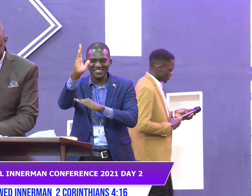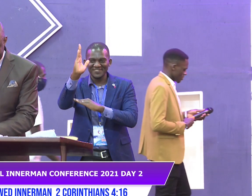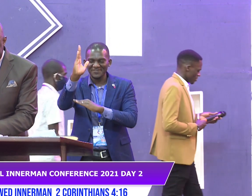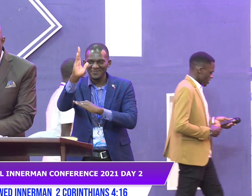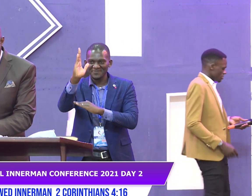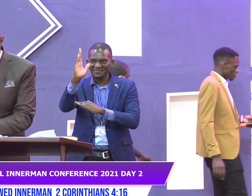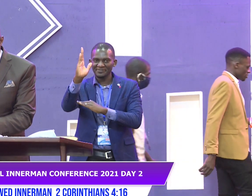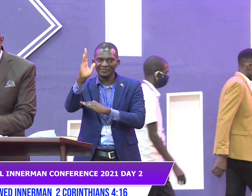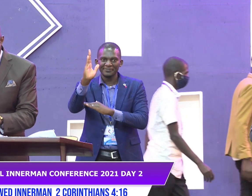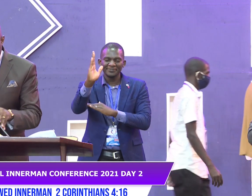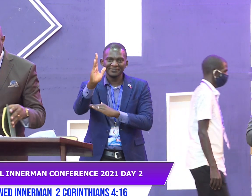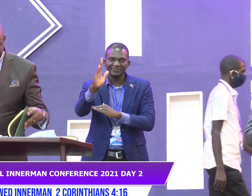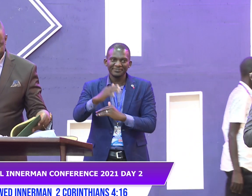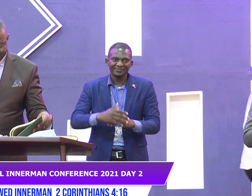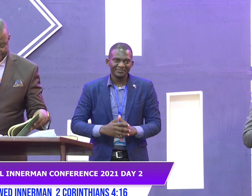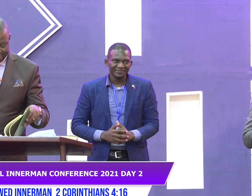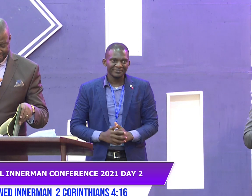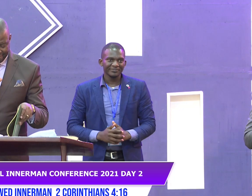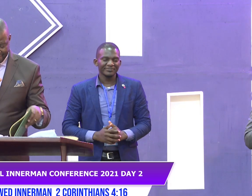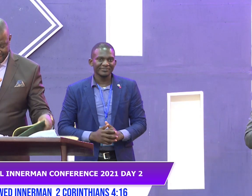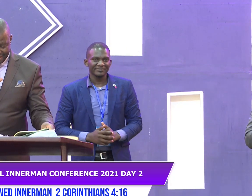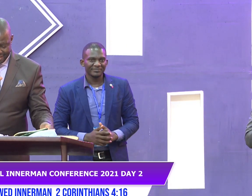request you to get seated in the presence of the Father.